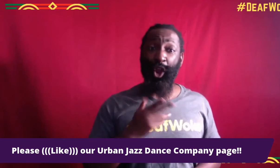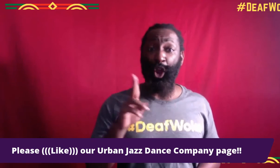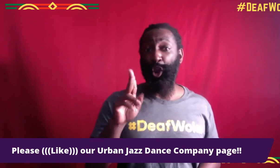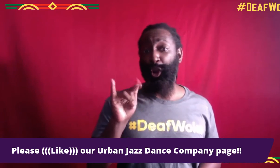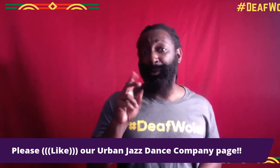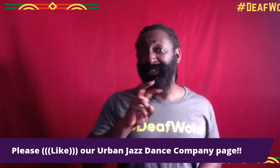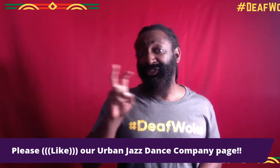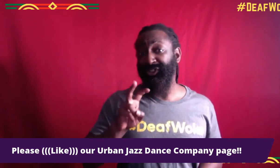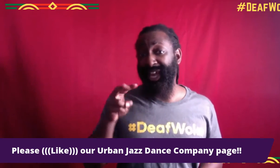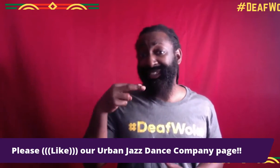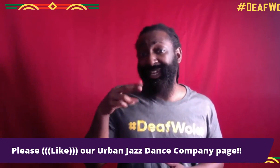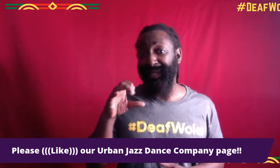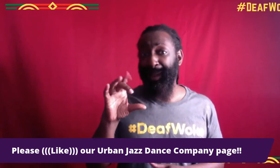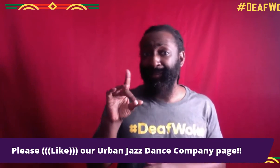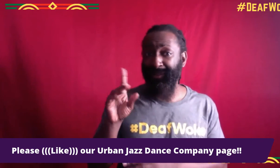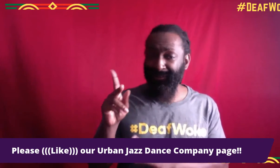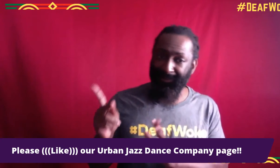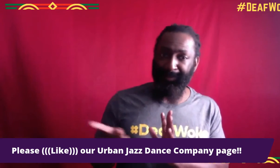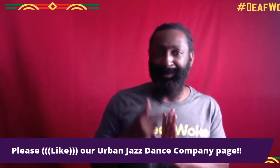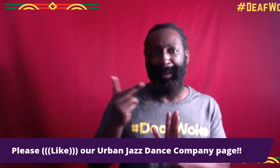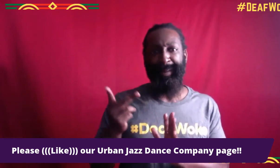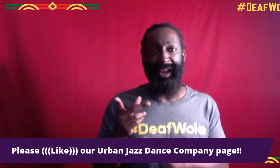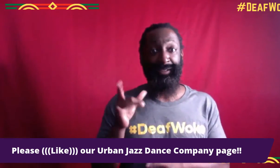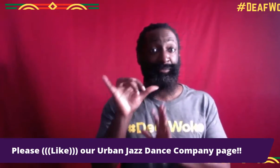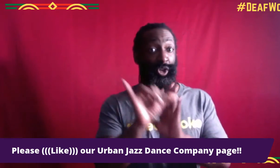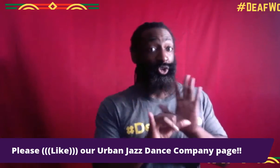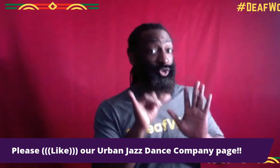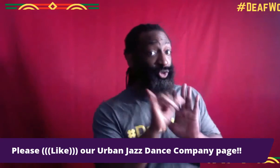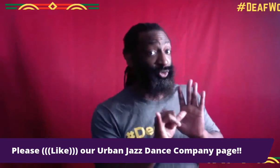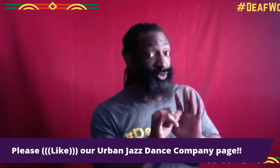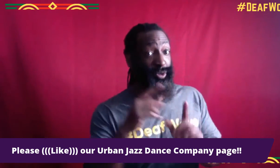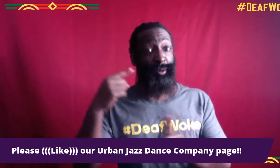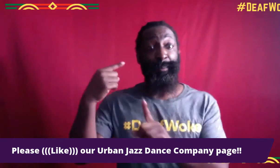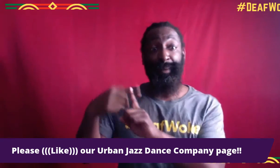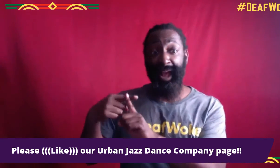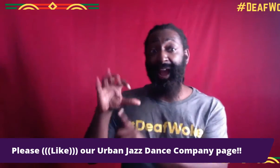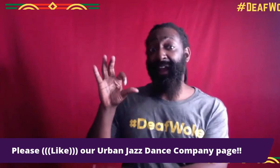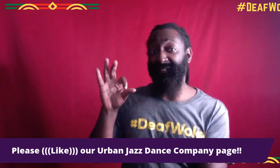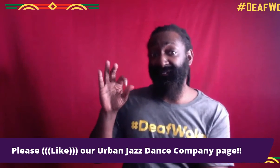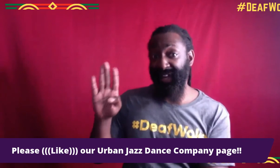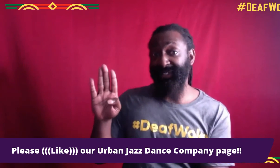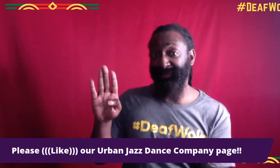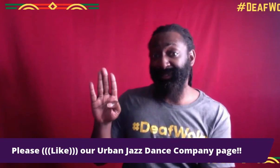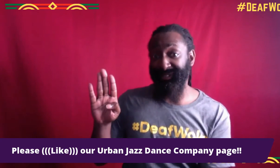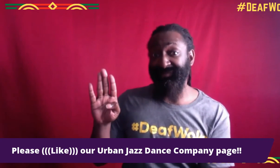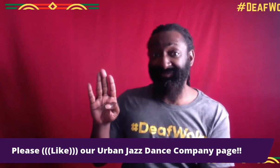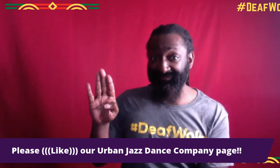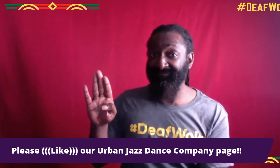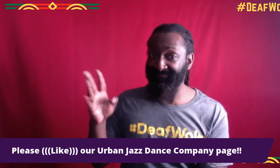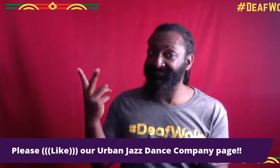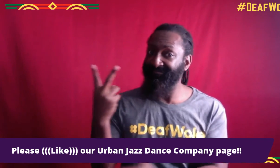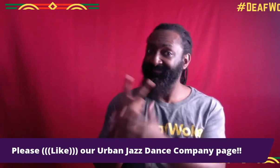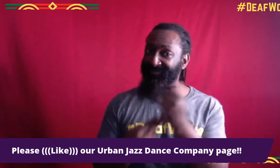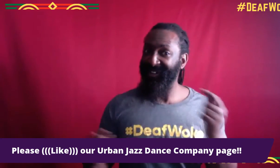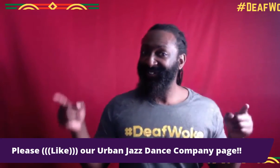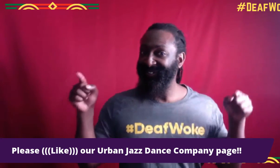forget, go and like our Urban Jazz Dance Company page. Subscribe to our YouTube